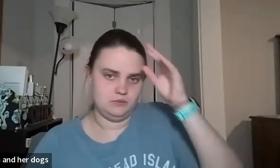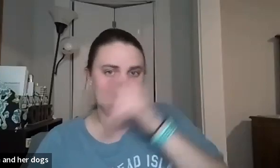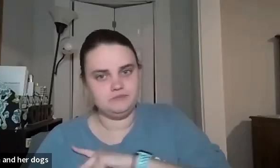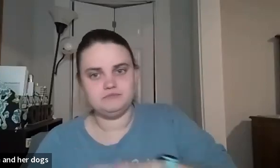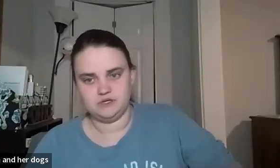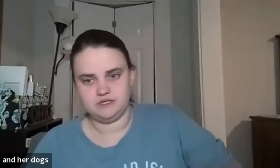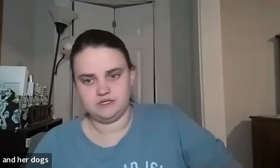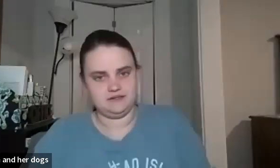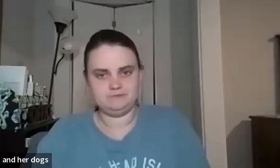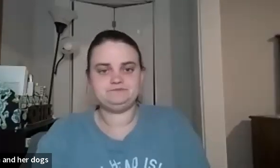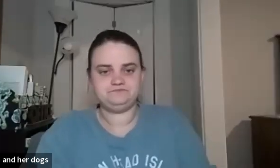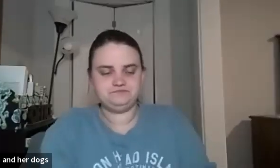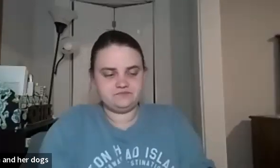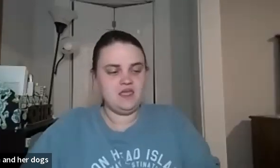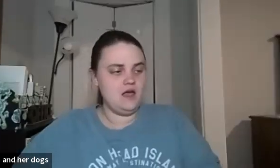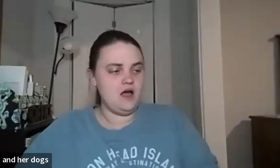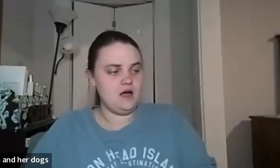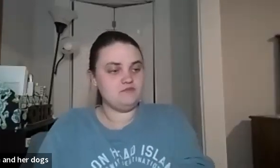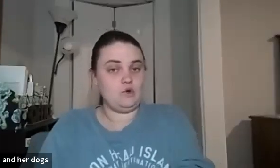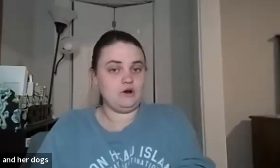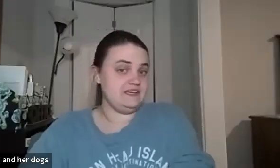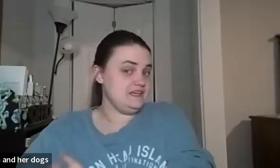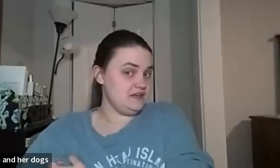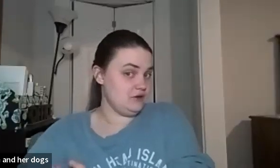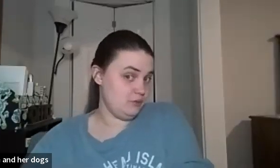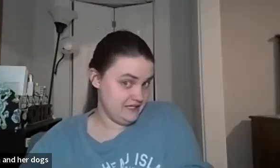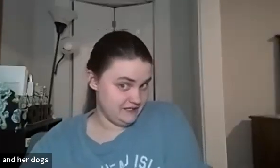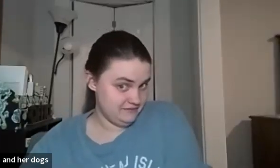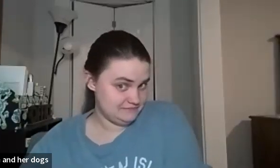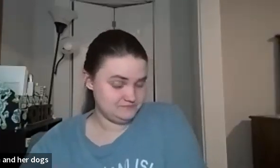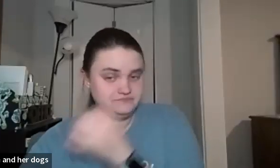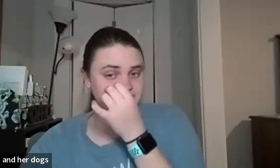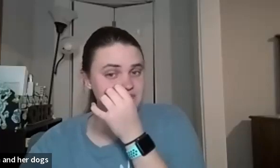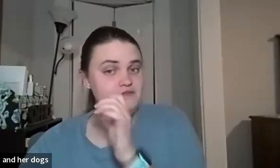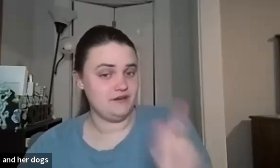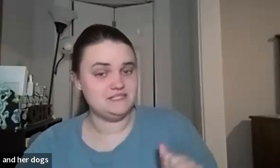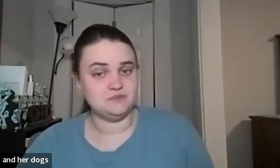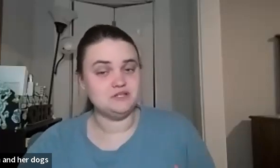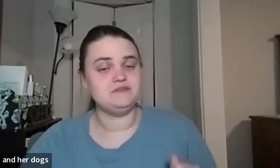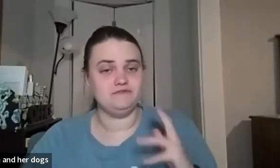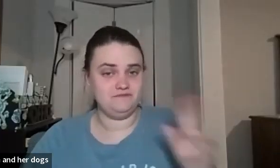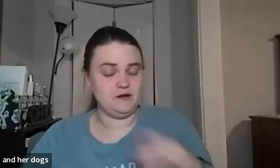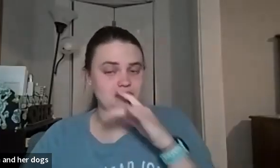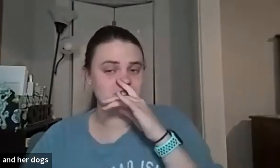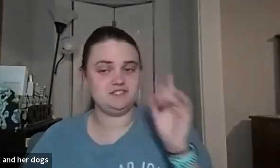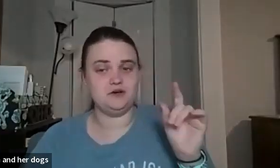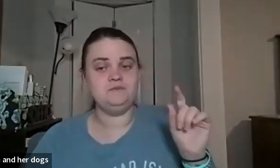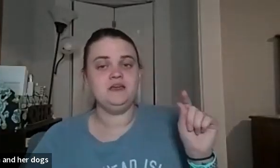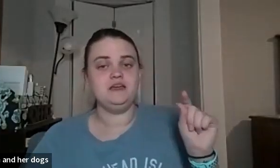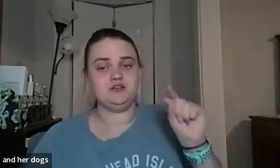boy princess. That. For king and queen, very similar. They're very much so. You're going